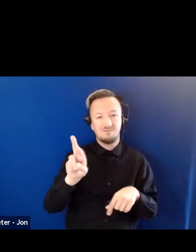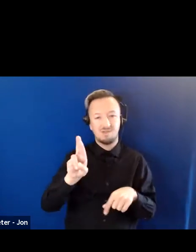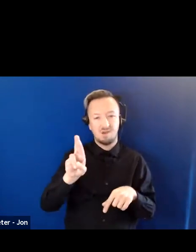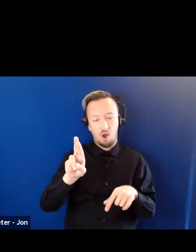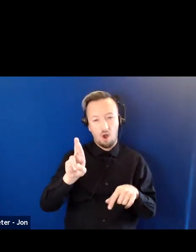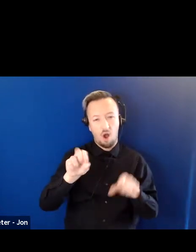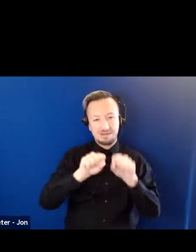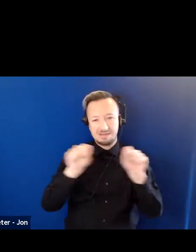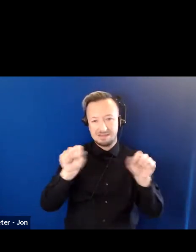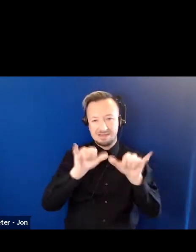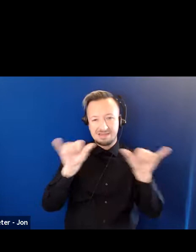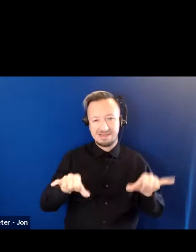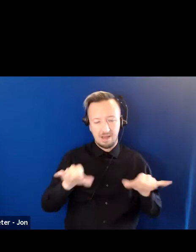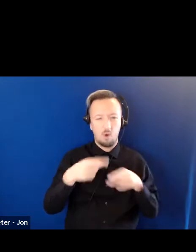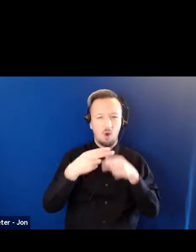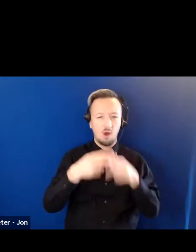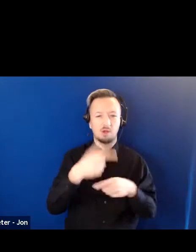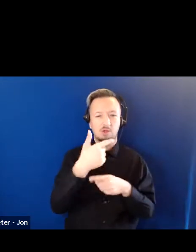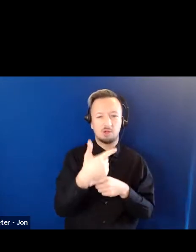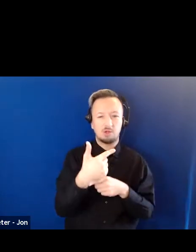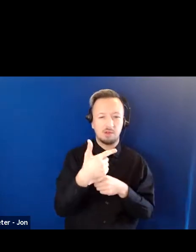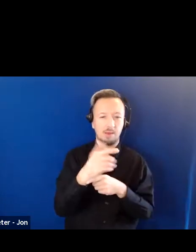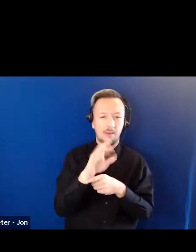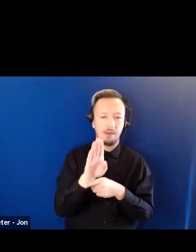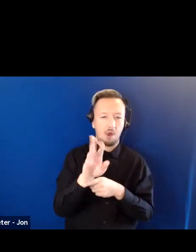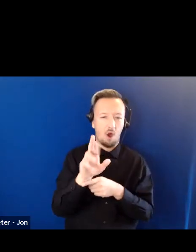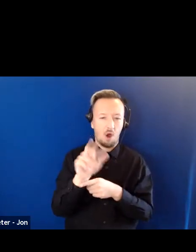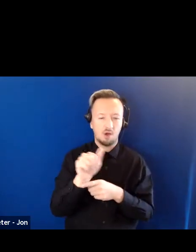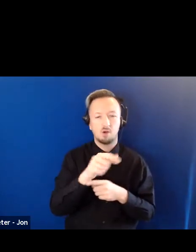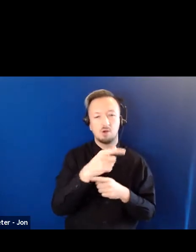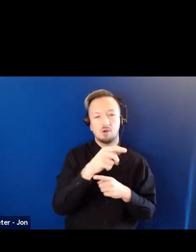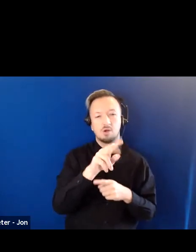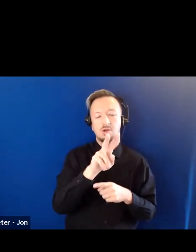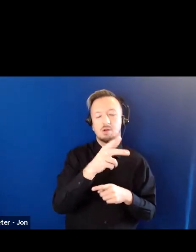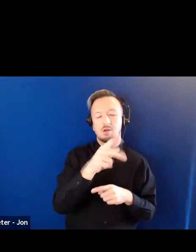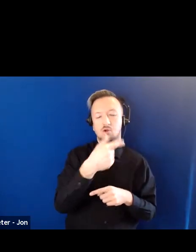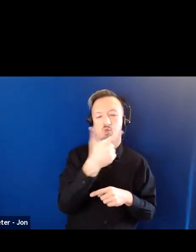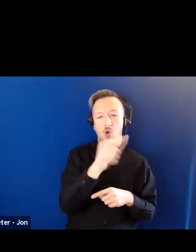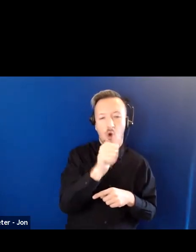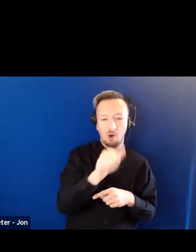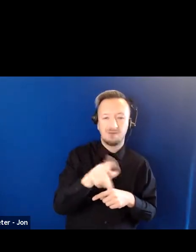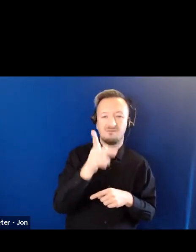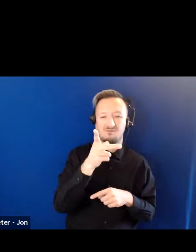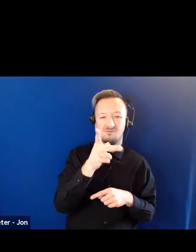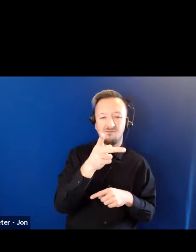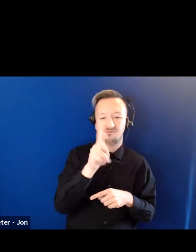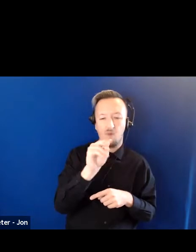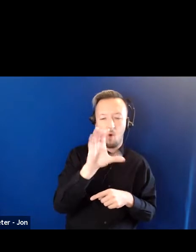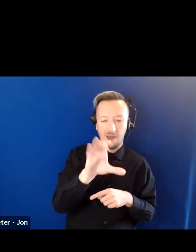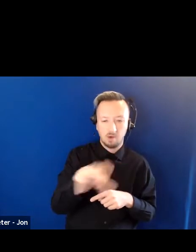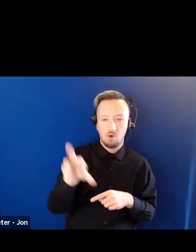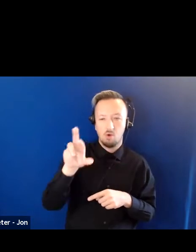Our entity we call GVRA, or the Georgia Vocational Rehabilitation Agency. Over